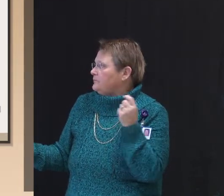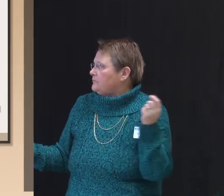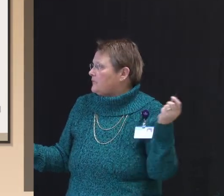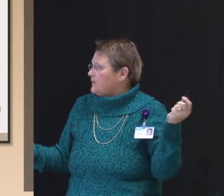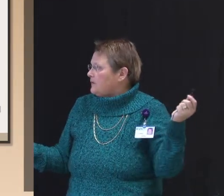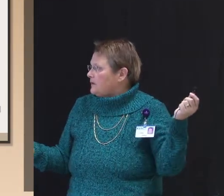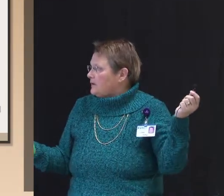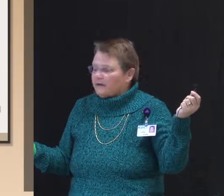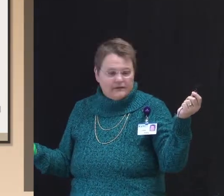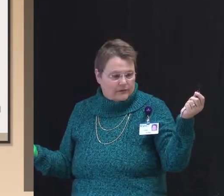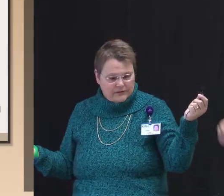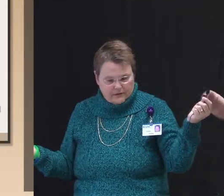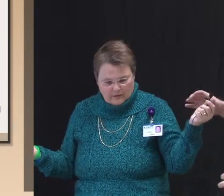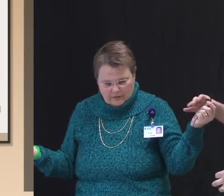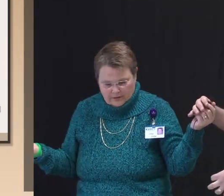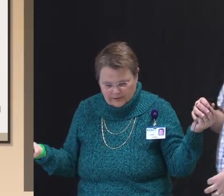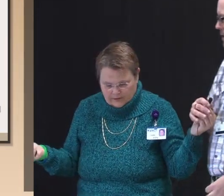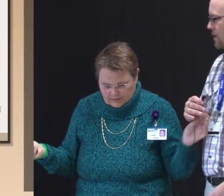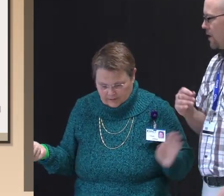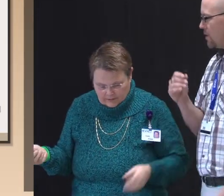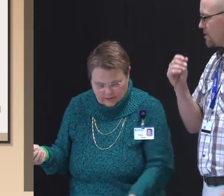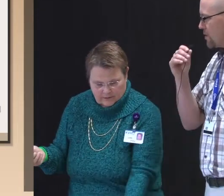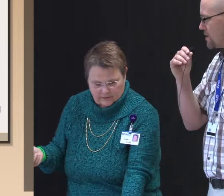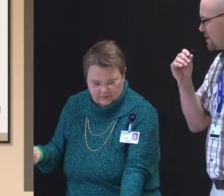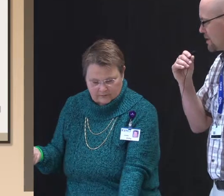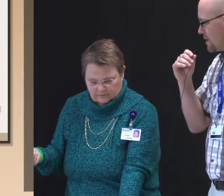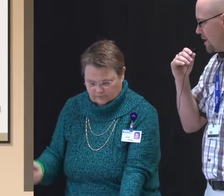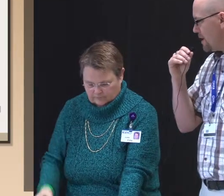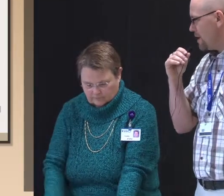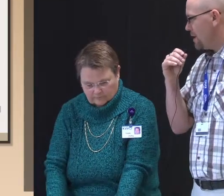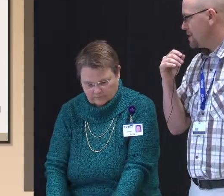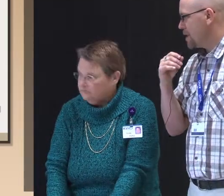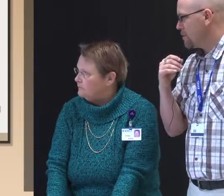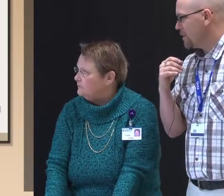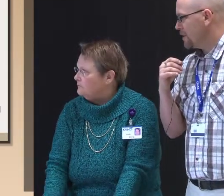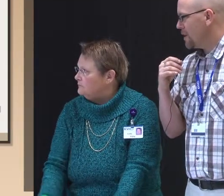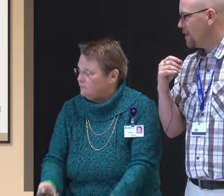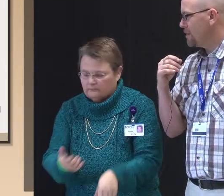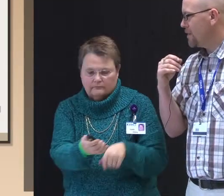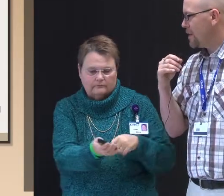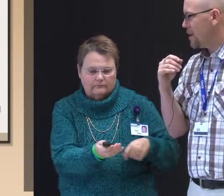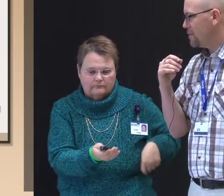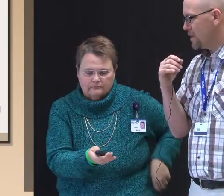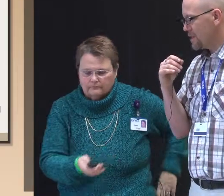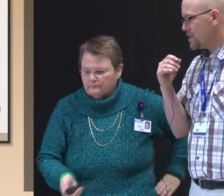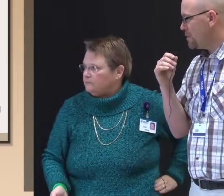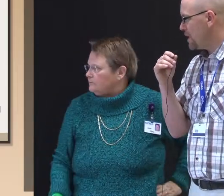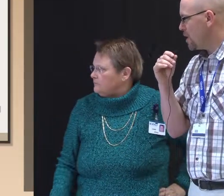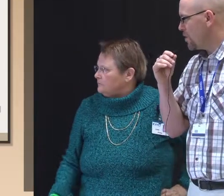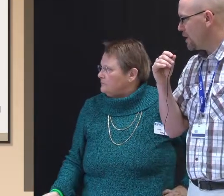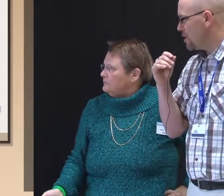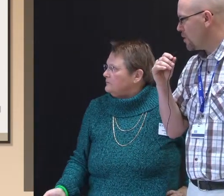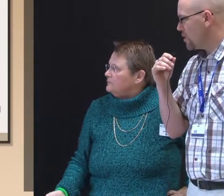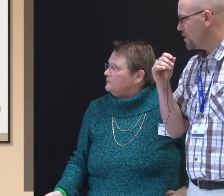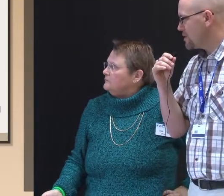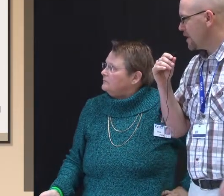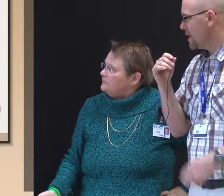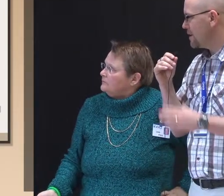So the next ones are yours. Oh, so this is, uh, an example of, um, the CPOE orders and,